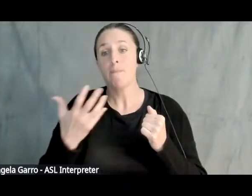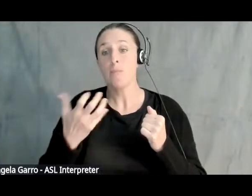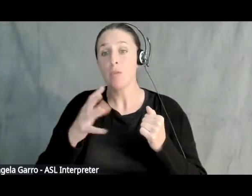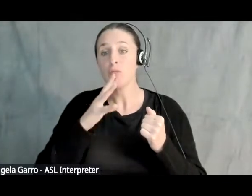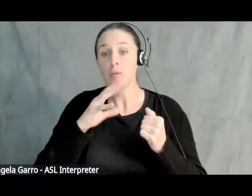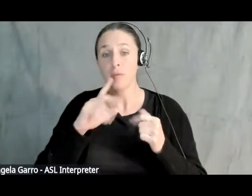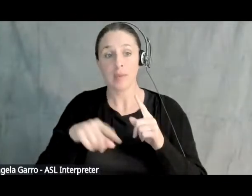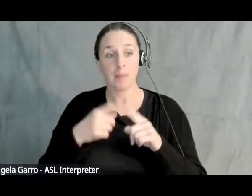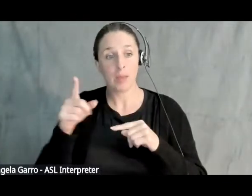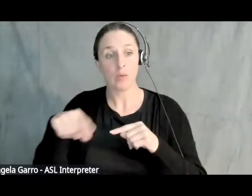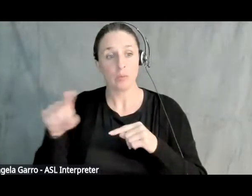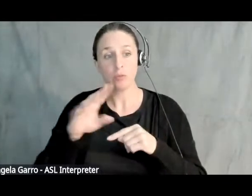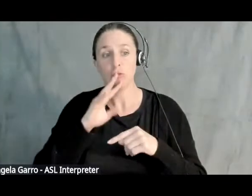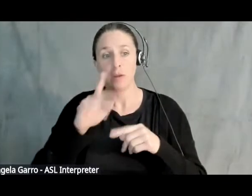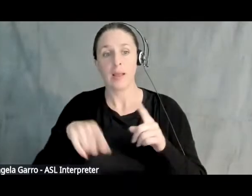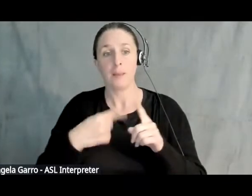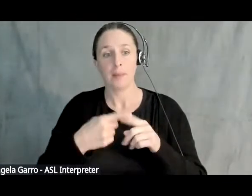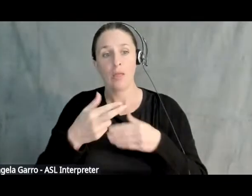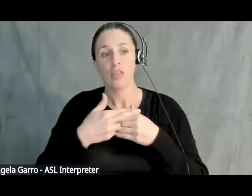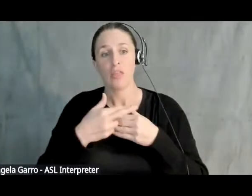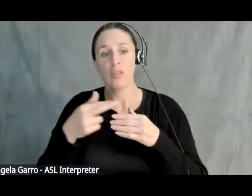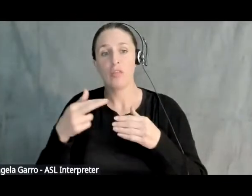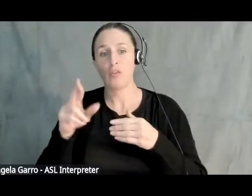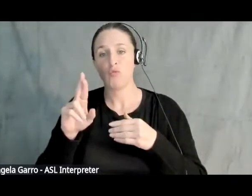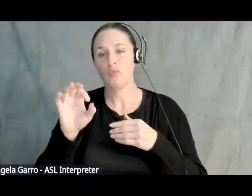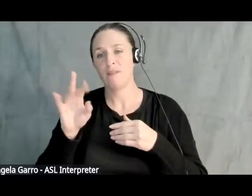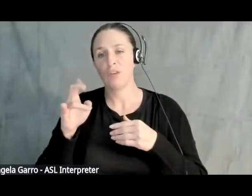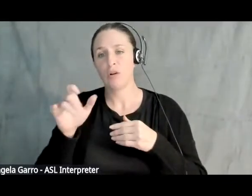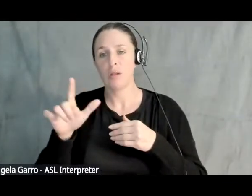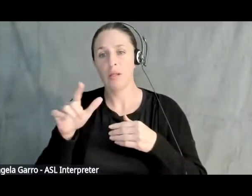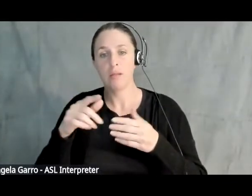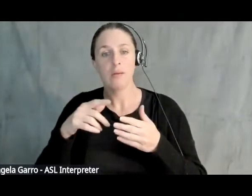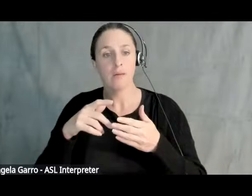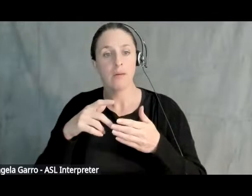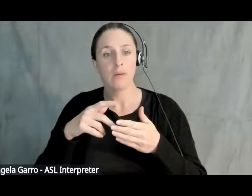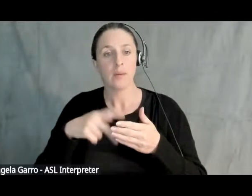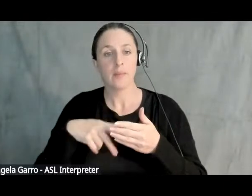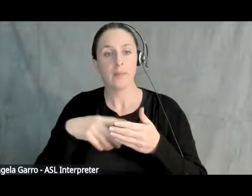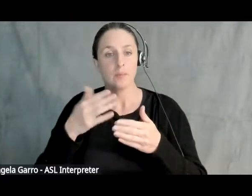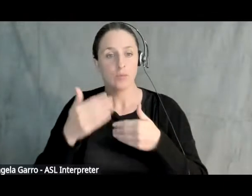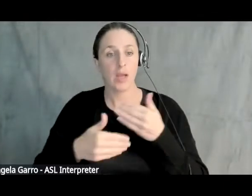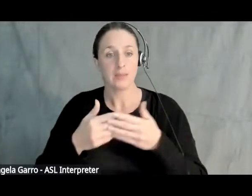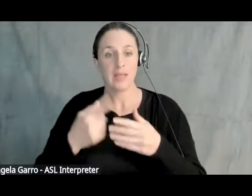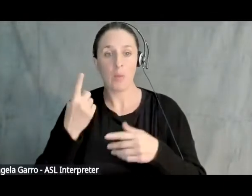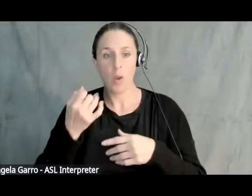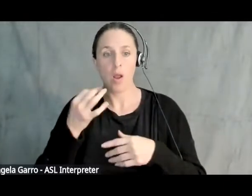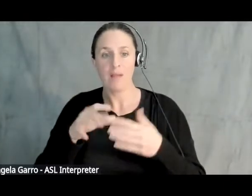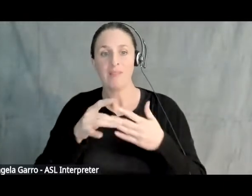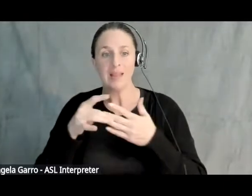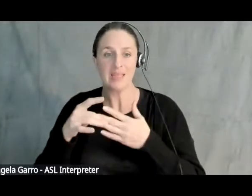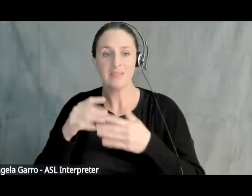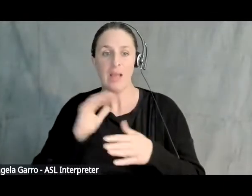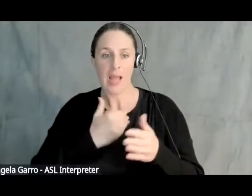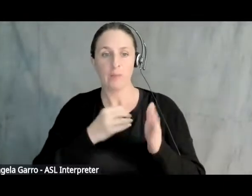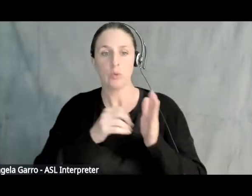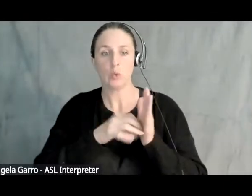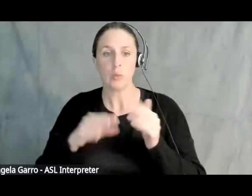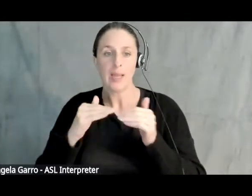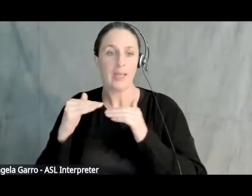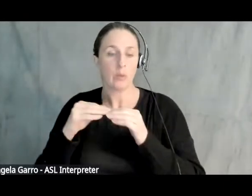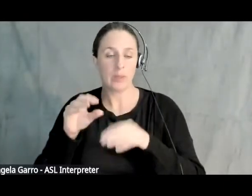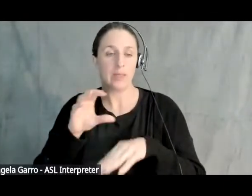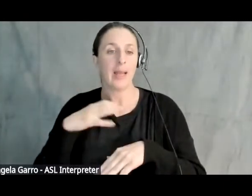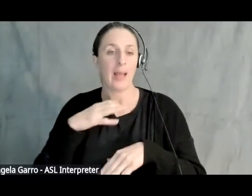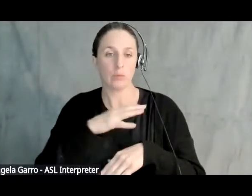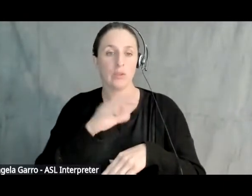guys talking about the referral process, because I'm actually one of the leads of our Student Equity Council at Mills, and we had